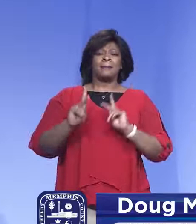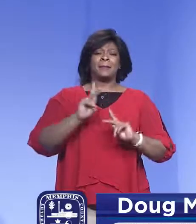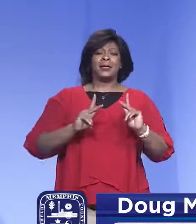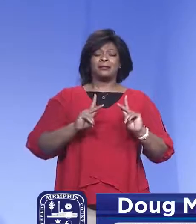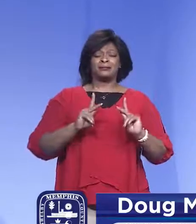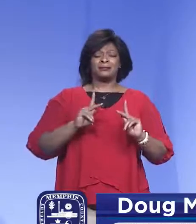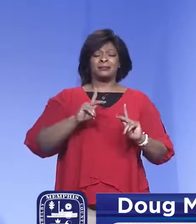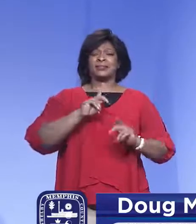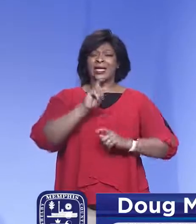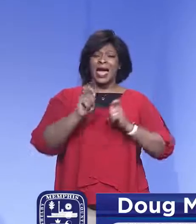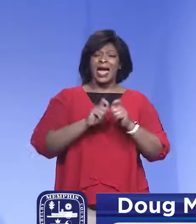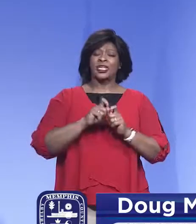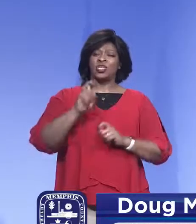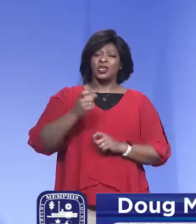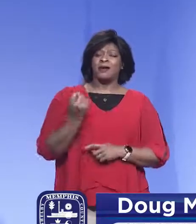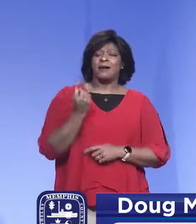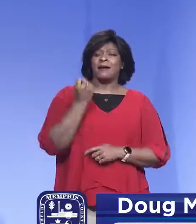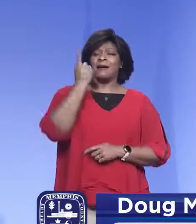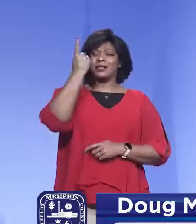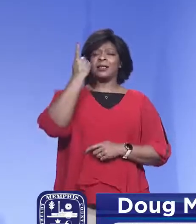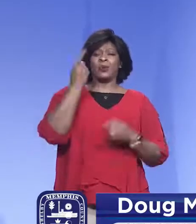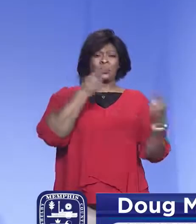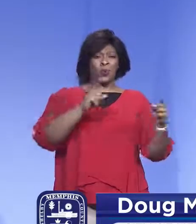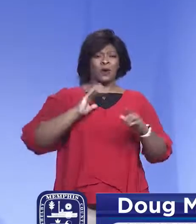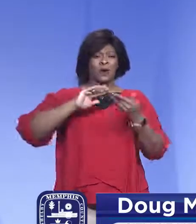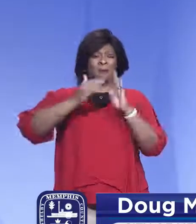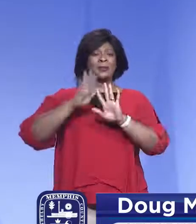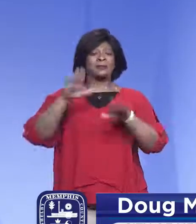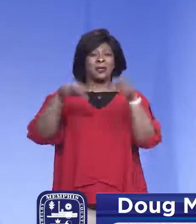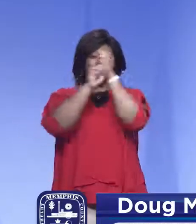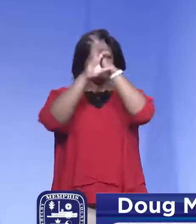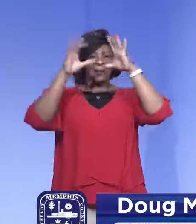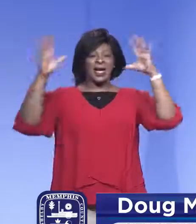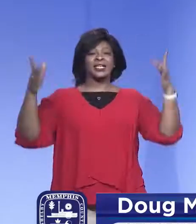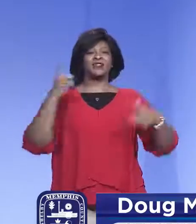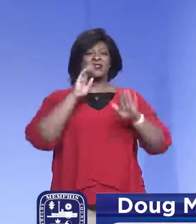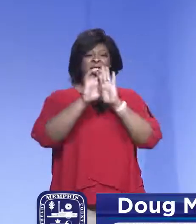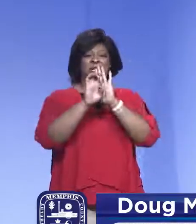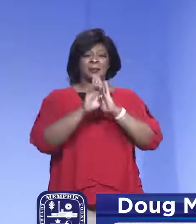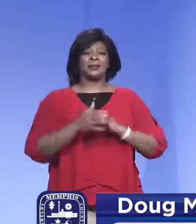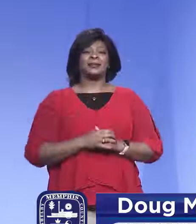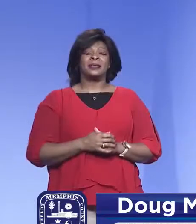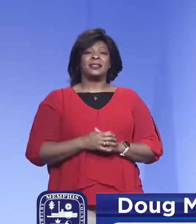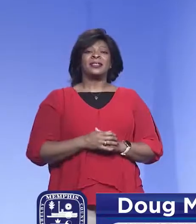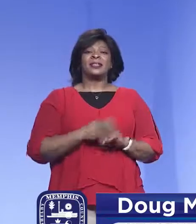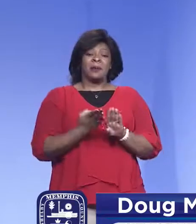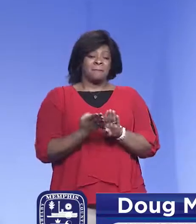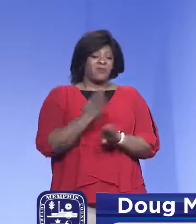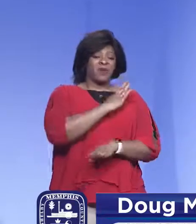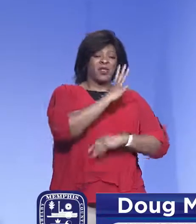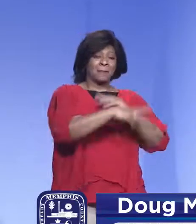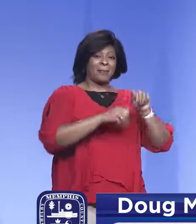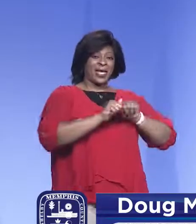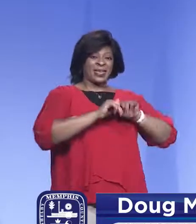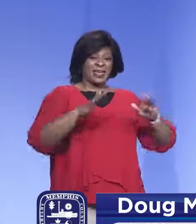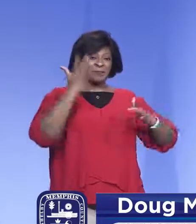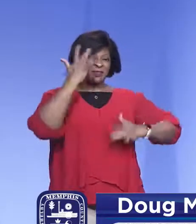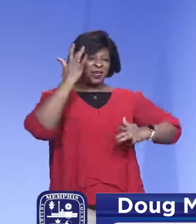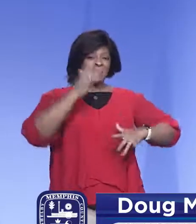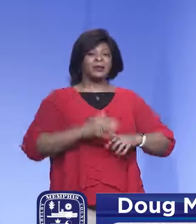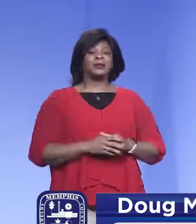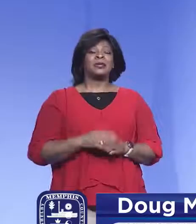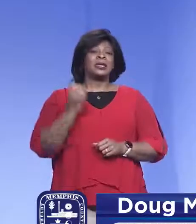grasp of exactly what we're talking about in our community, imagine, if you will, in days before the pandemic, if we